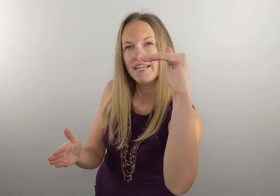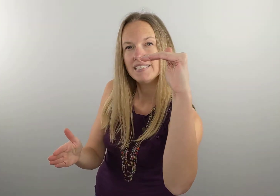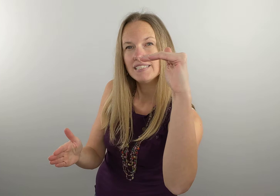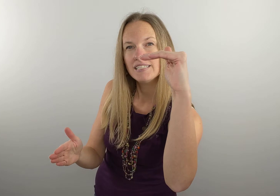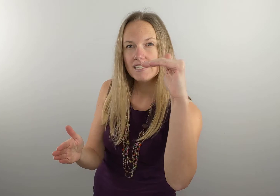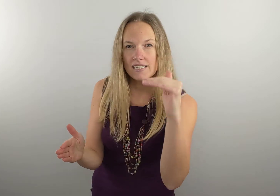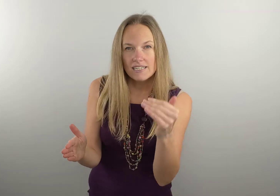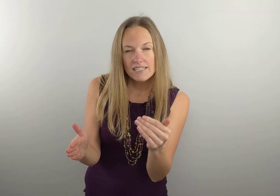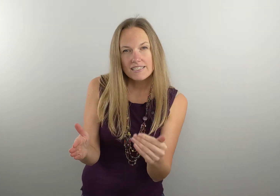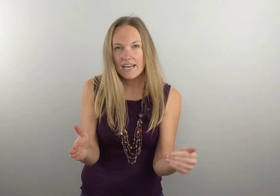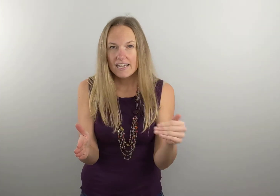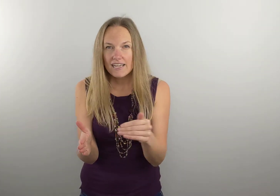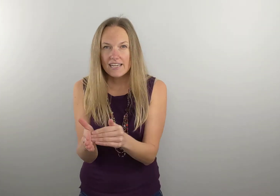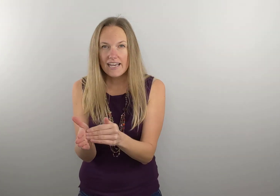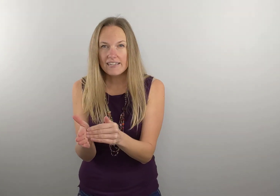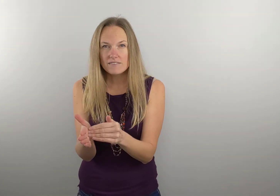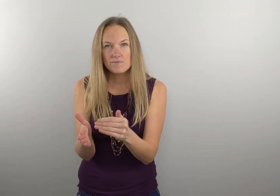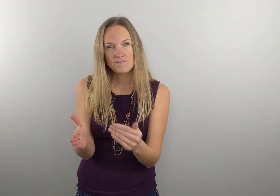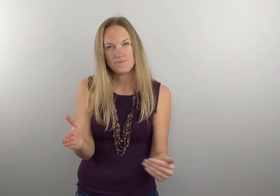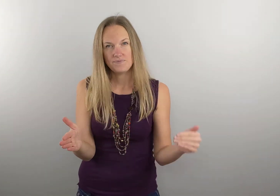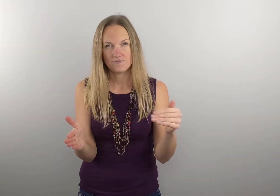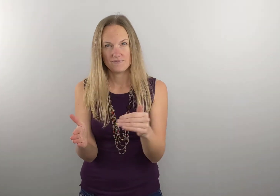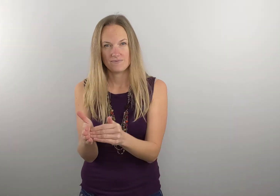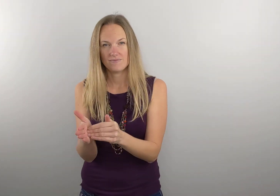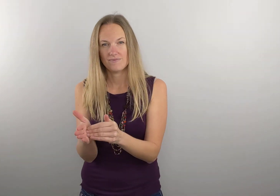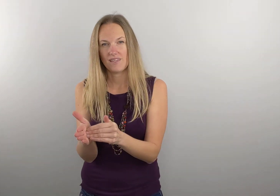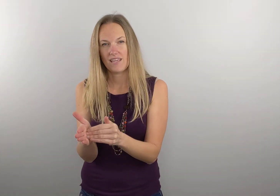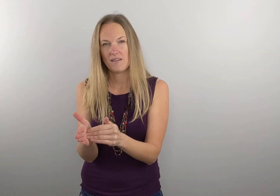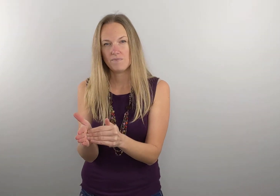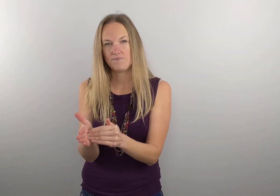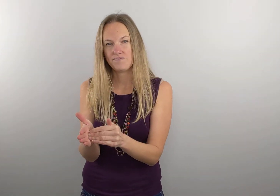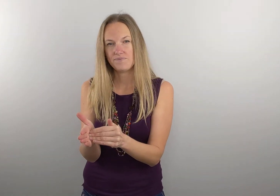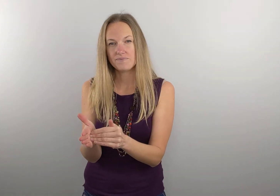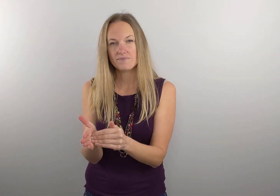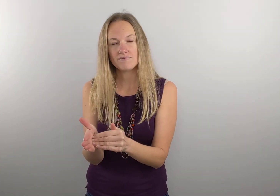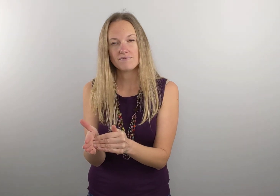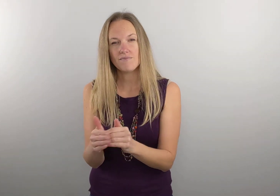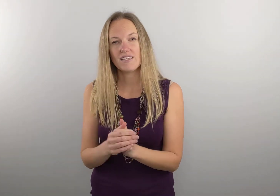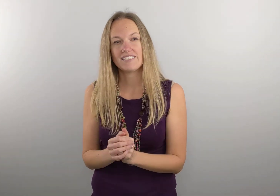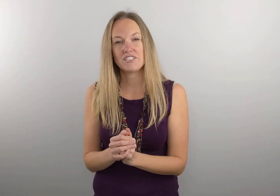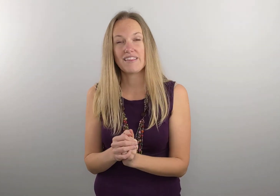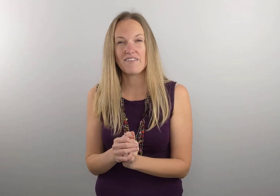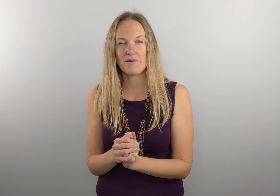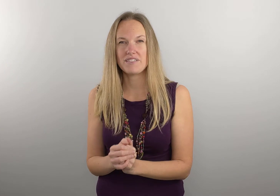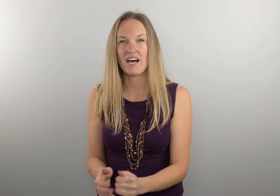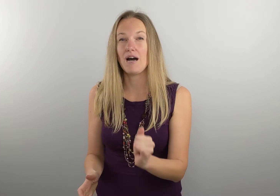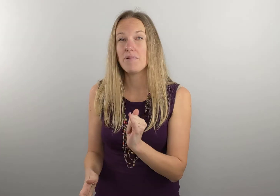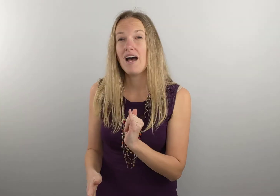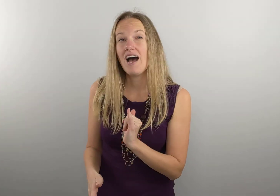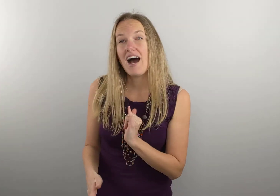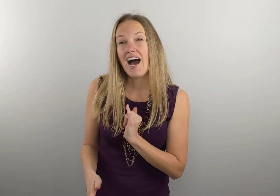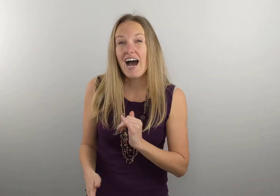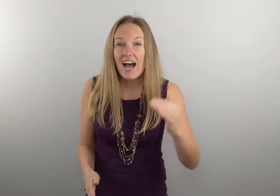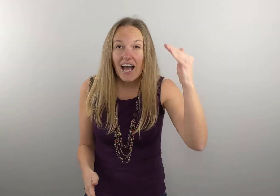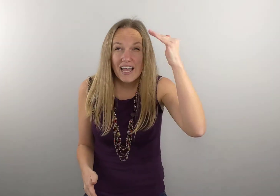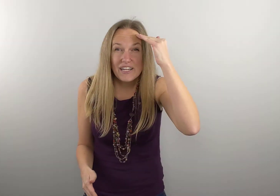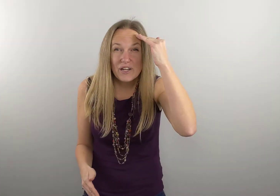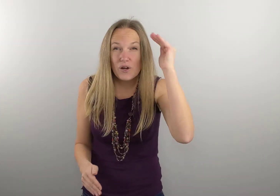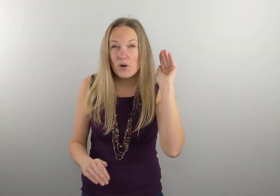bent, like that, again. Okay, let's try that from the top. I know